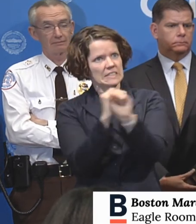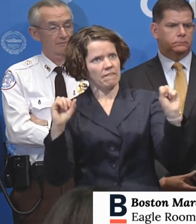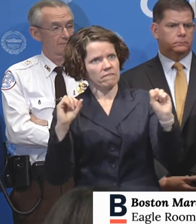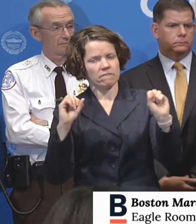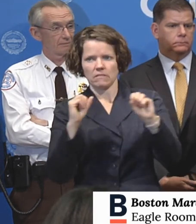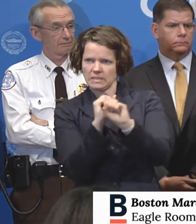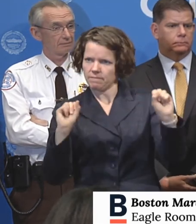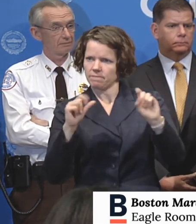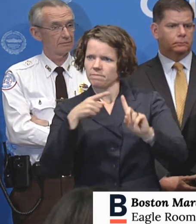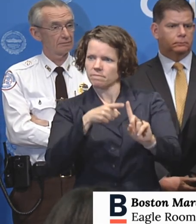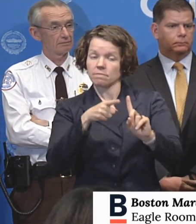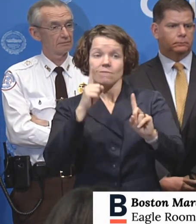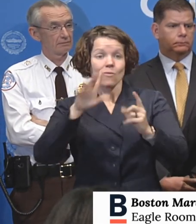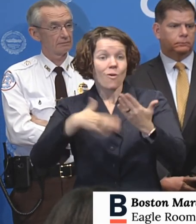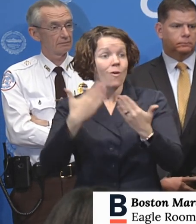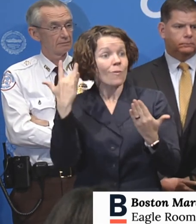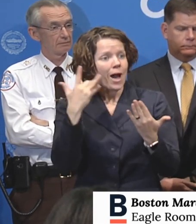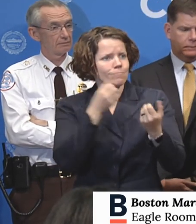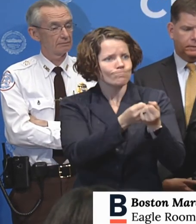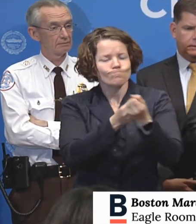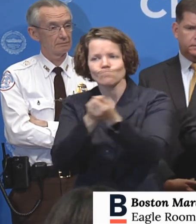we'll all be looking out for each other.